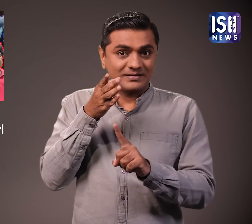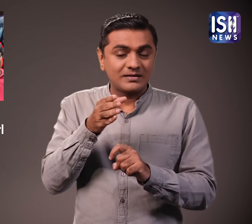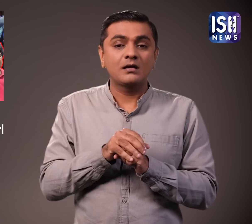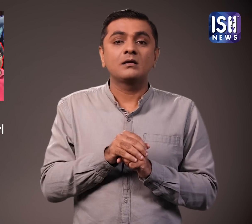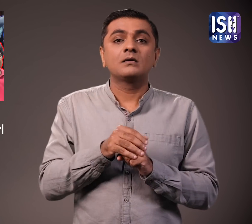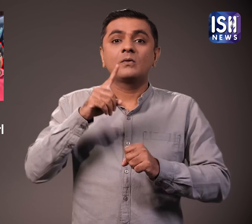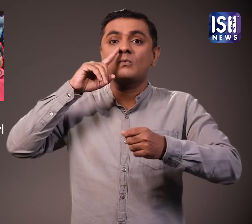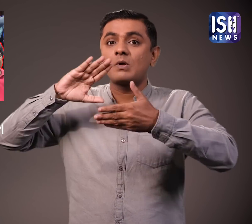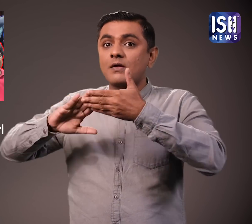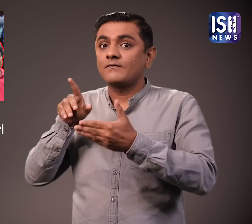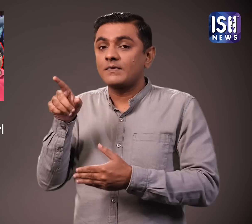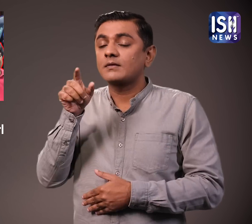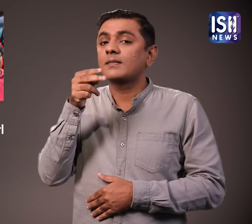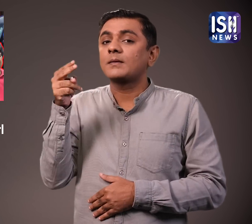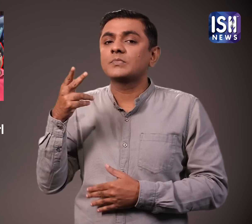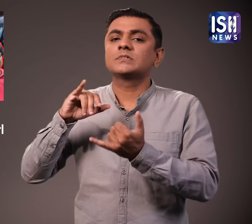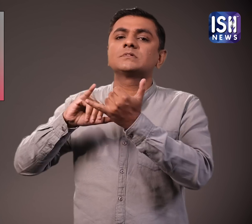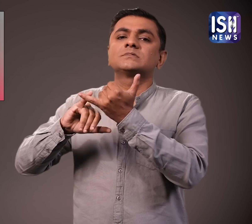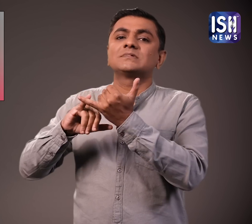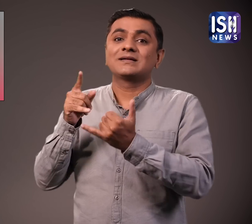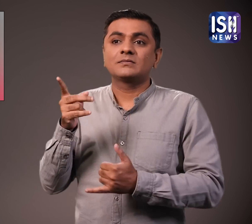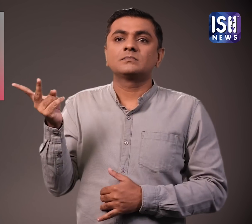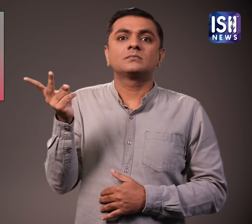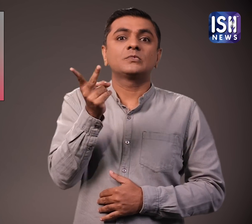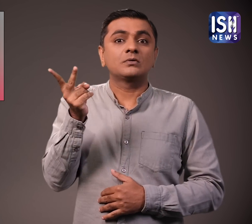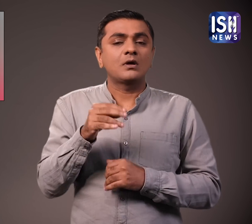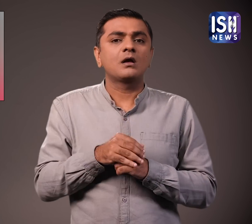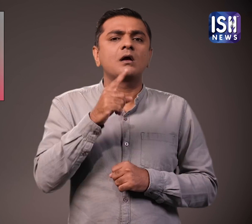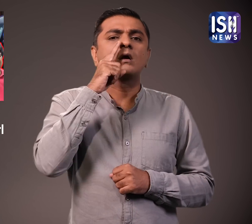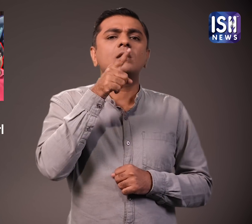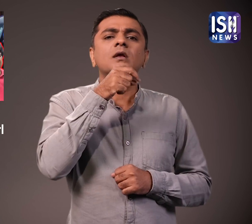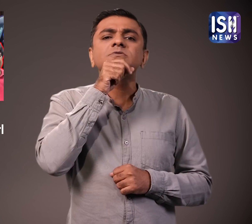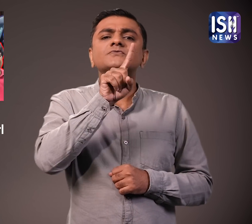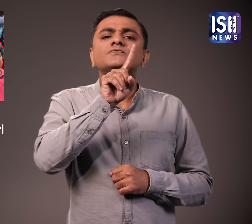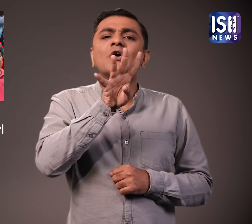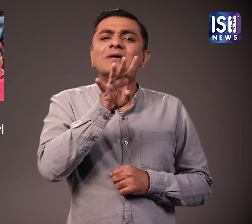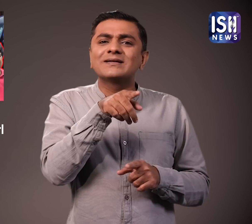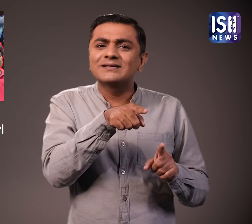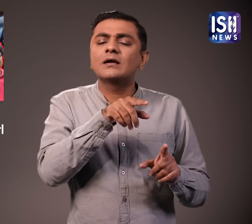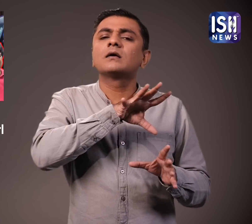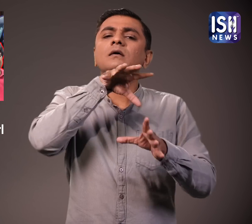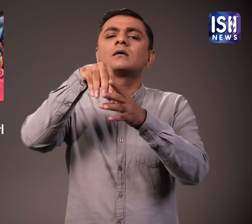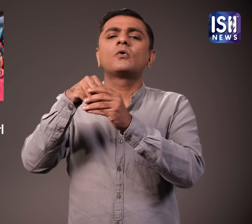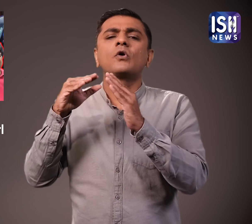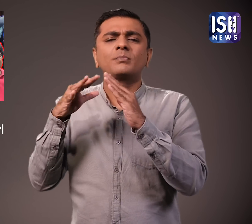Khakha's wife is Seema Rani. The girl was aged 14 and lived with a couple.